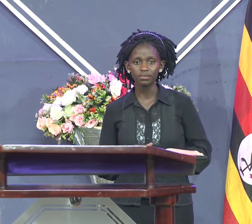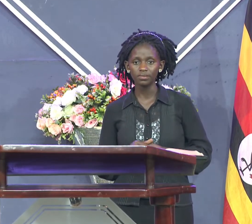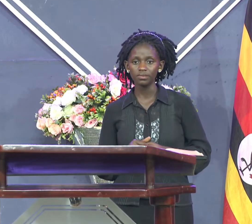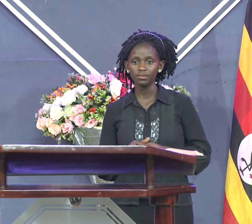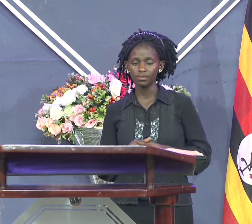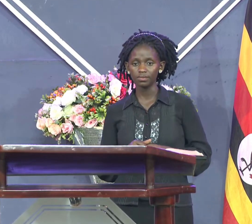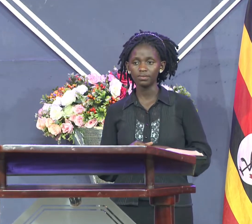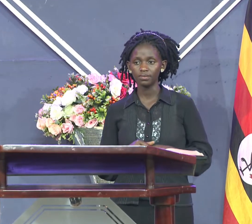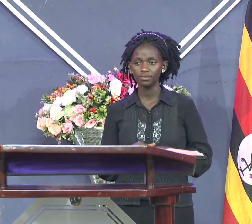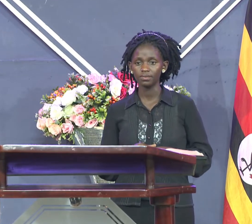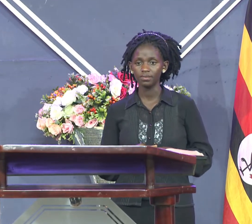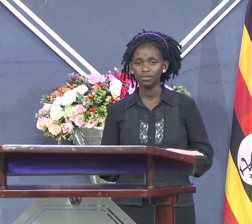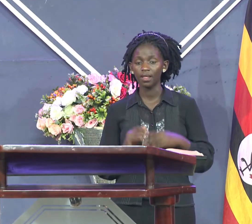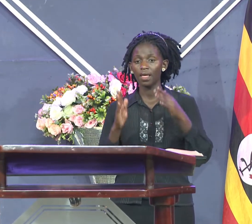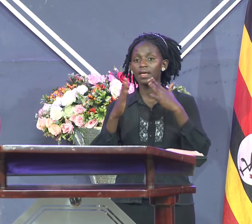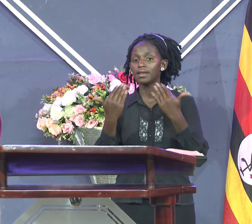we've done them as human